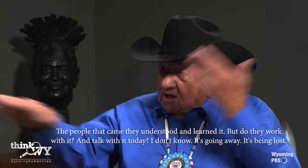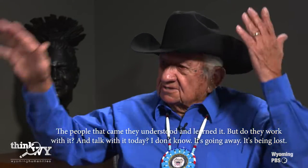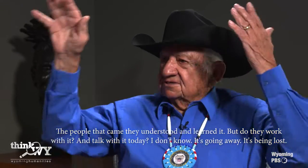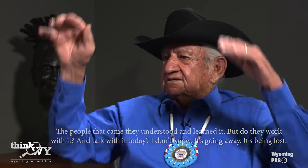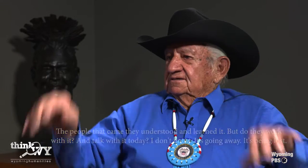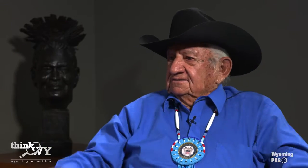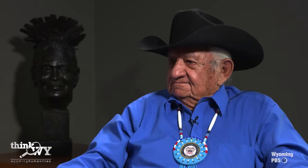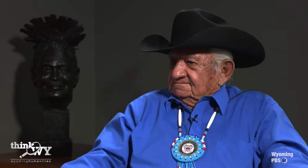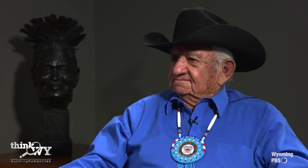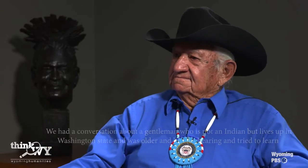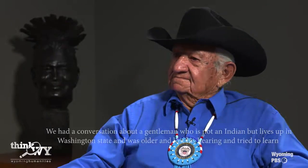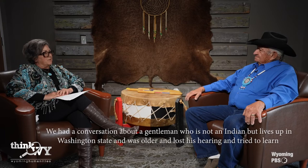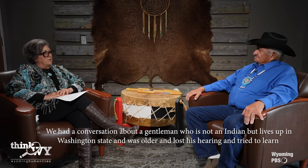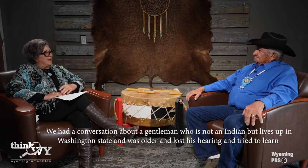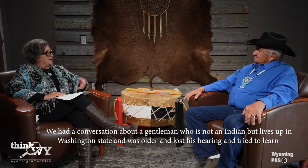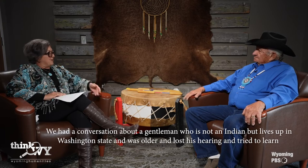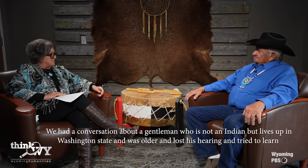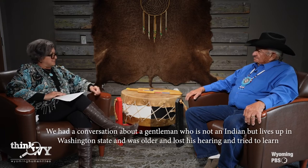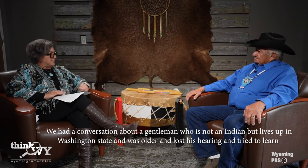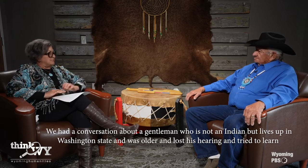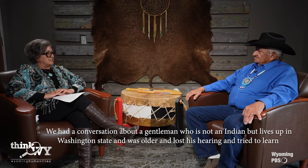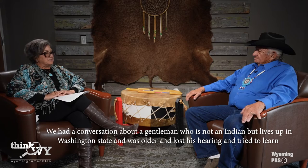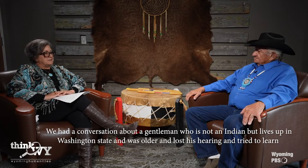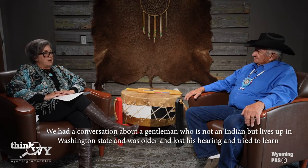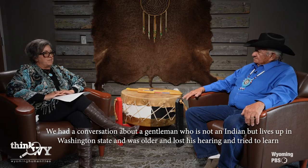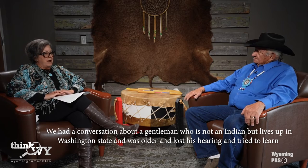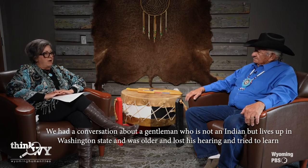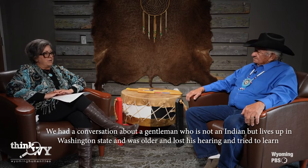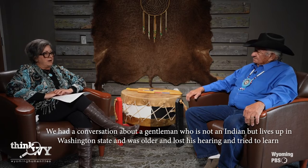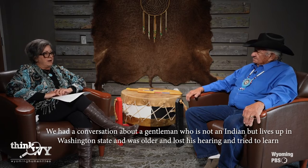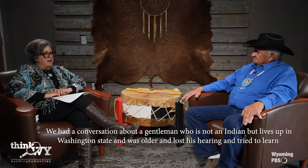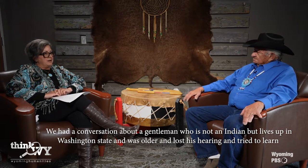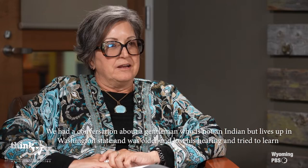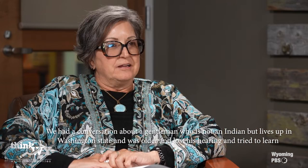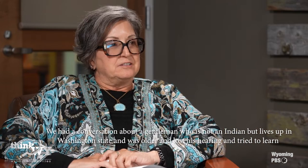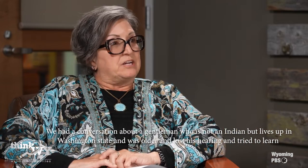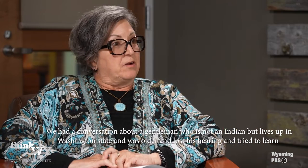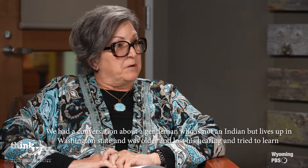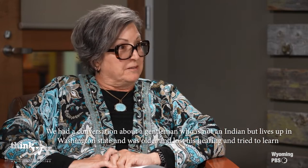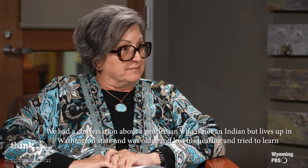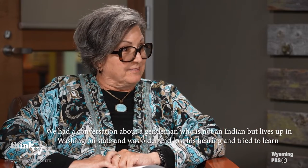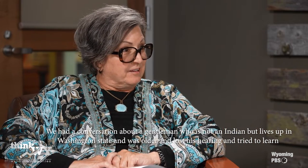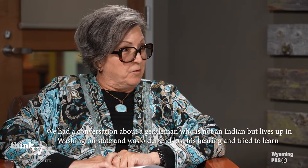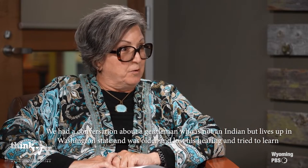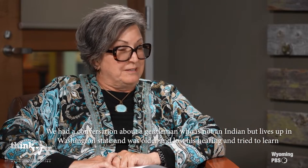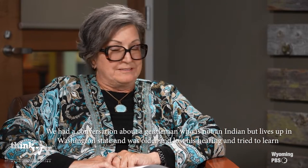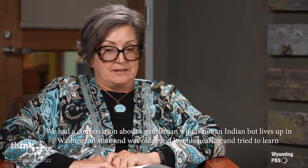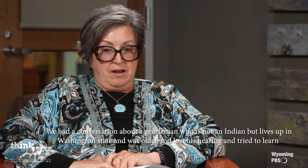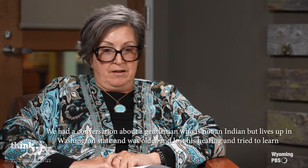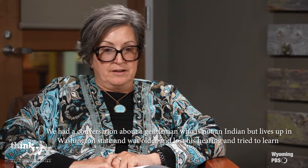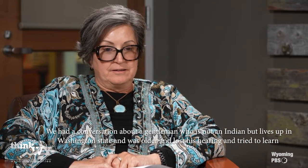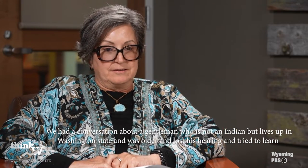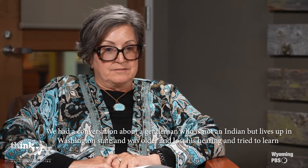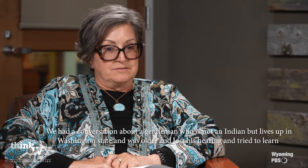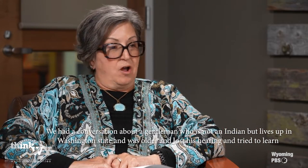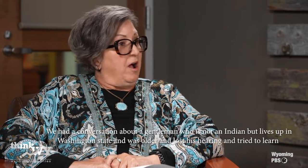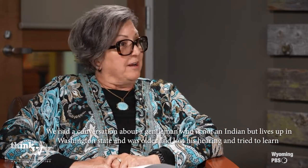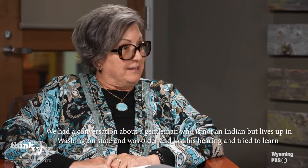lost. We had a conversation about a gentleman who is not an